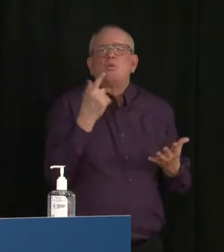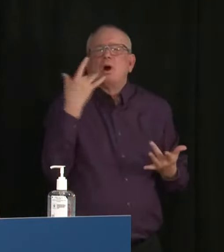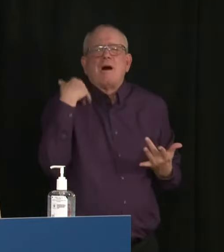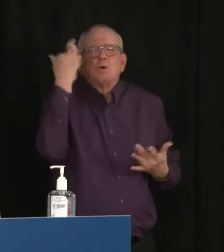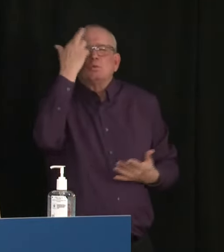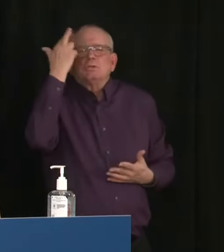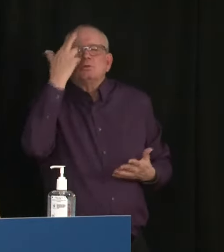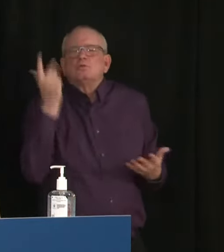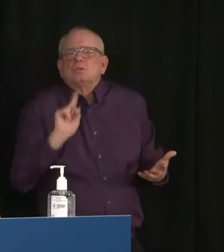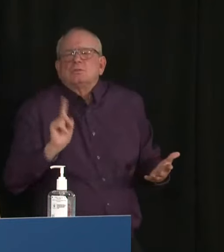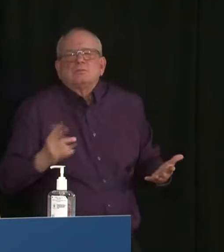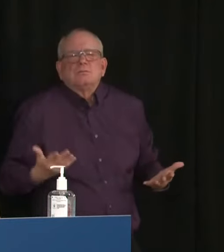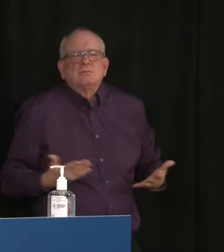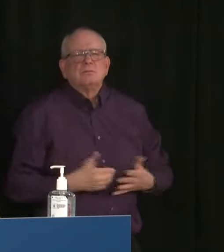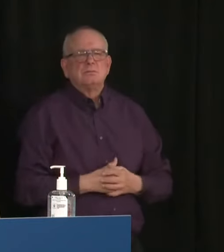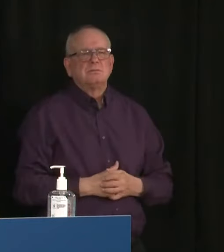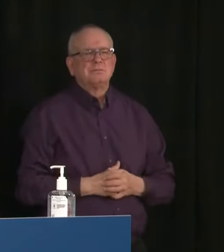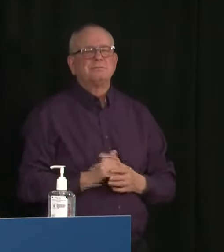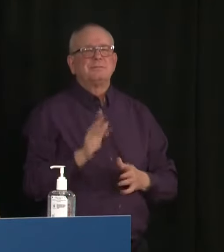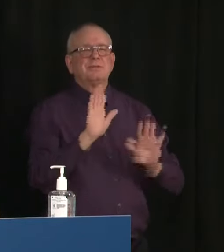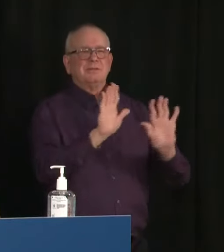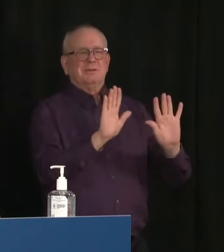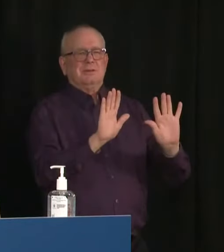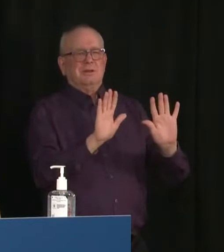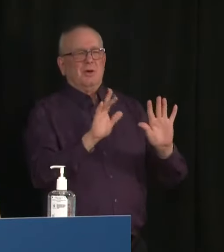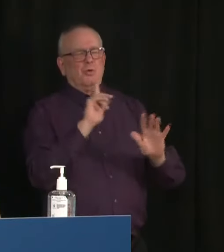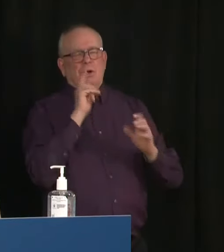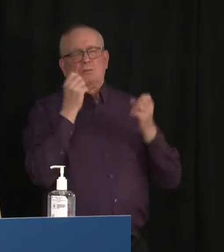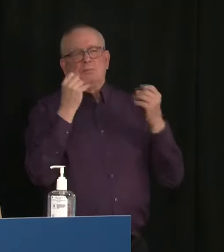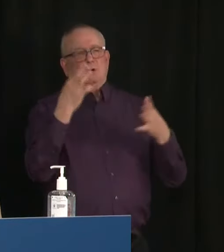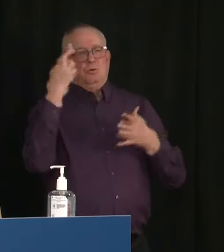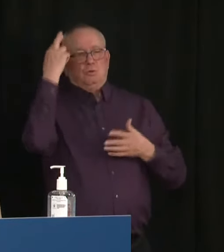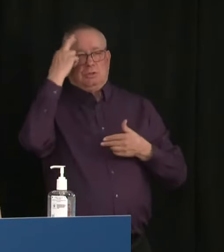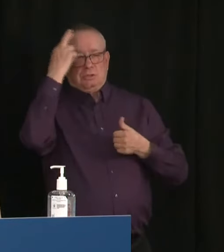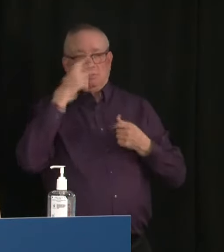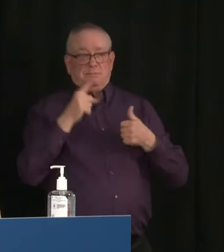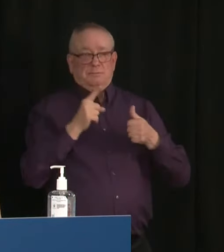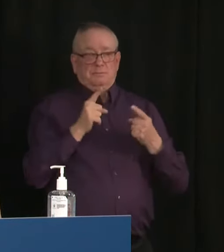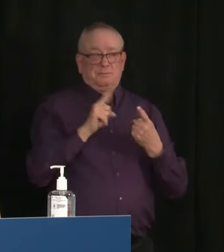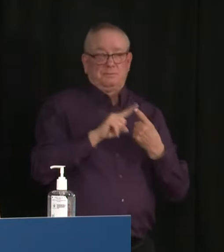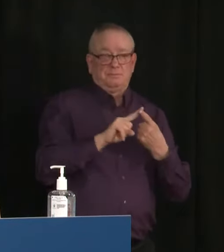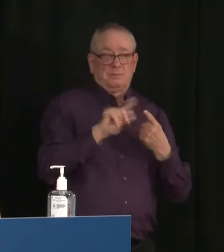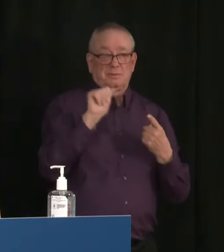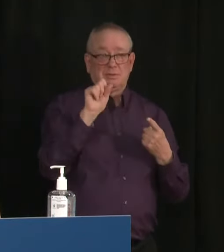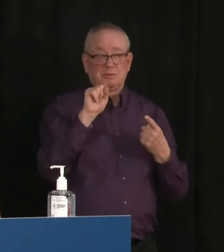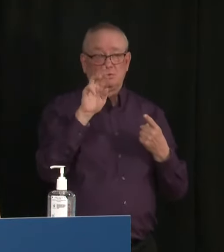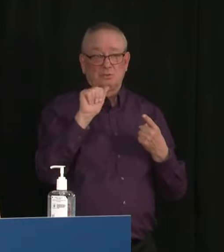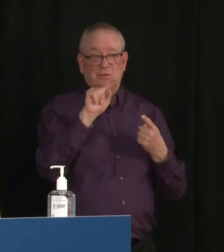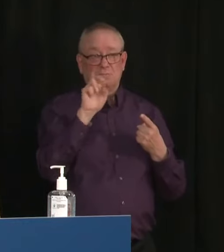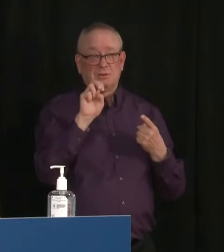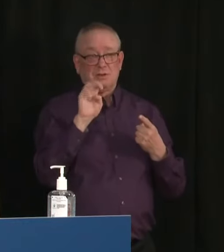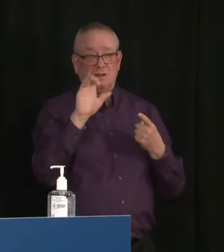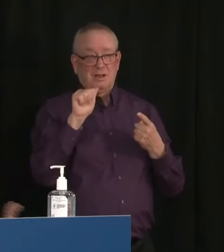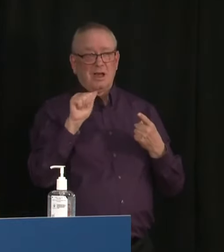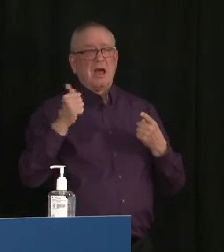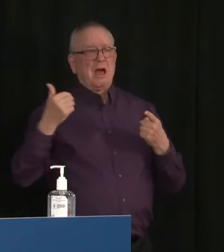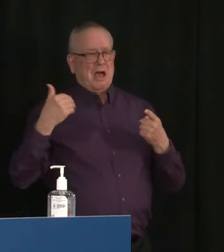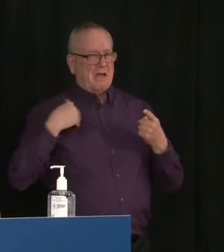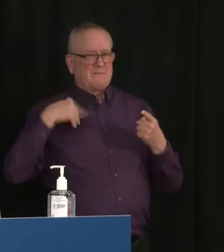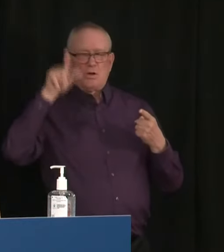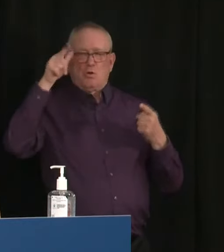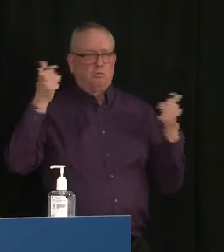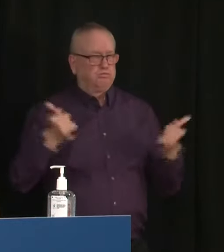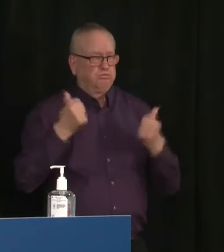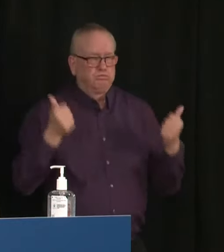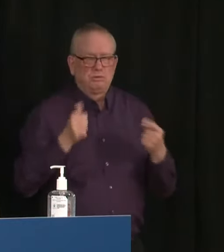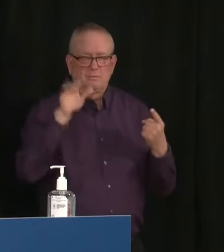supply available of the AstraZeneca vaccine. So anyone who's 40 and over who wants to receive a vaccine can go to the walk-in clinic